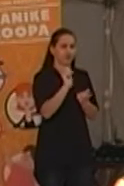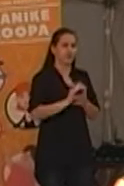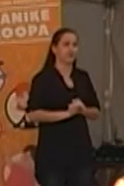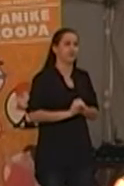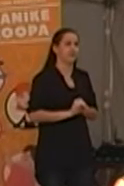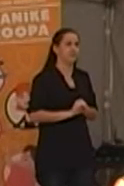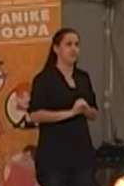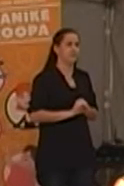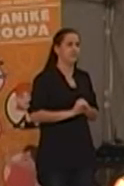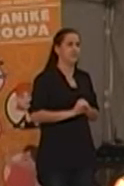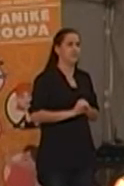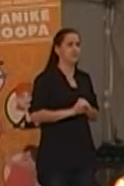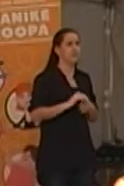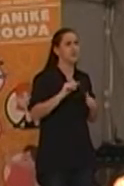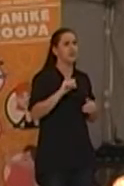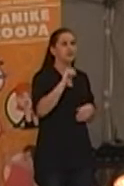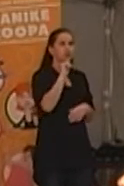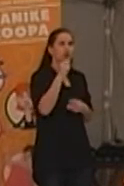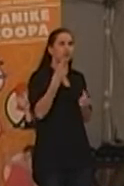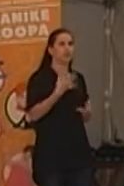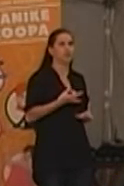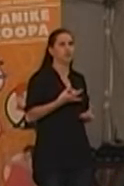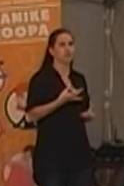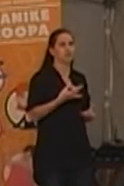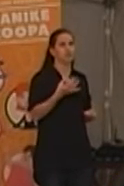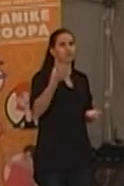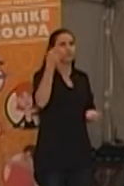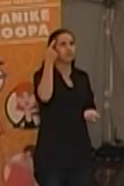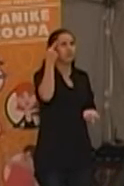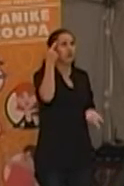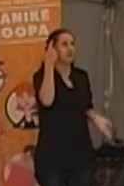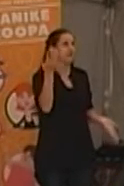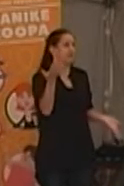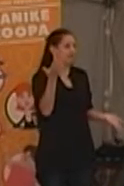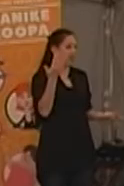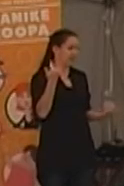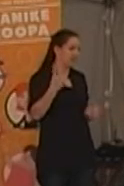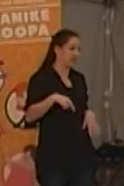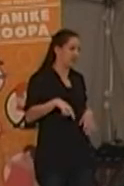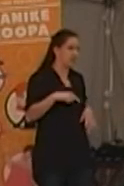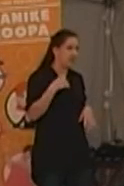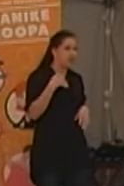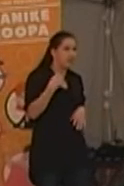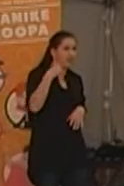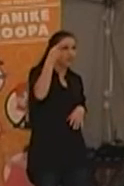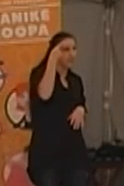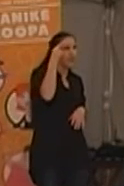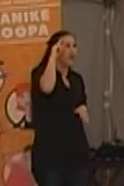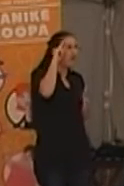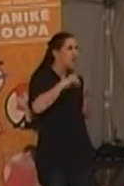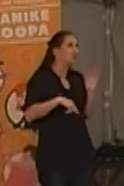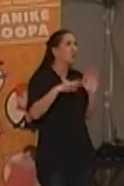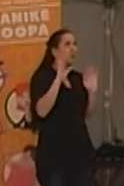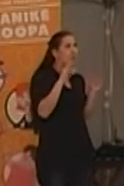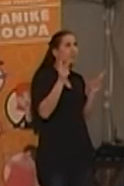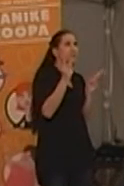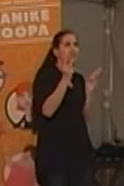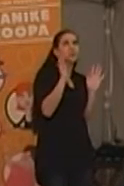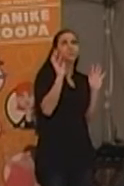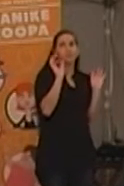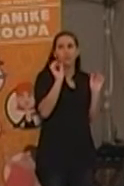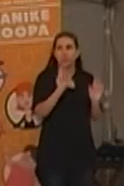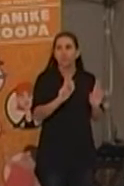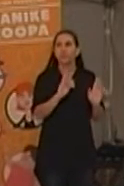You know, if you cannot just be naive about, you know, being wrapping yourself in wishful thinking and thinking that this is how things